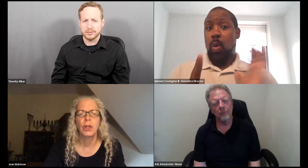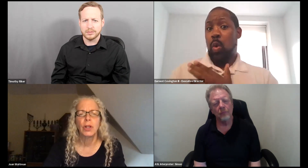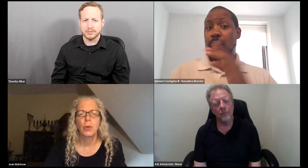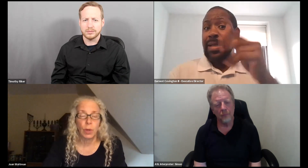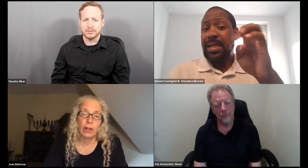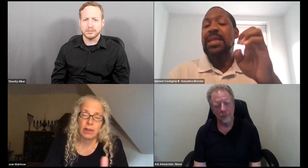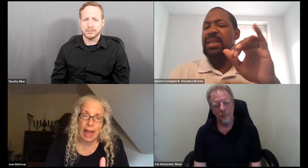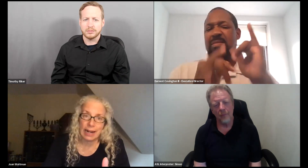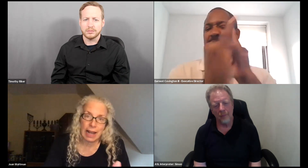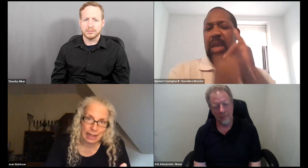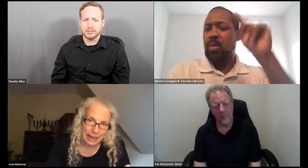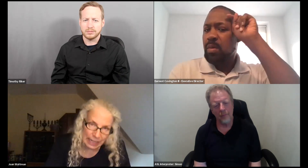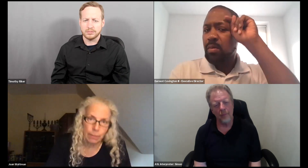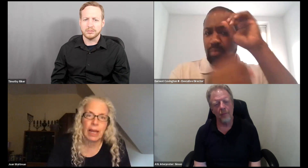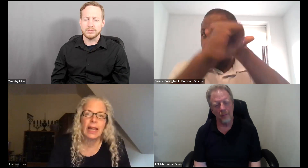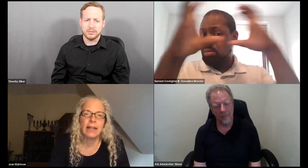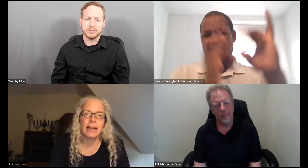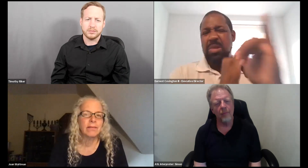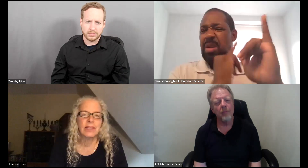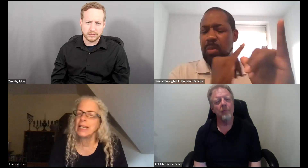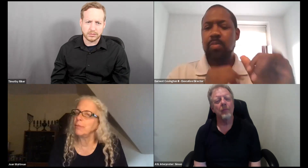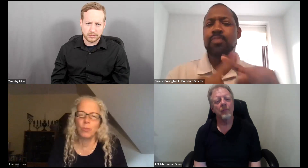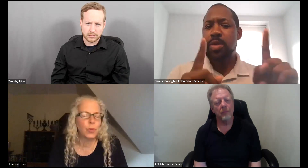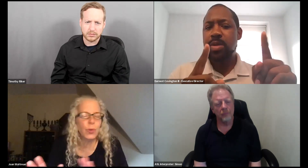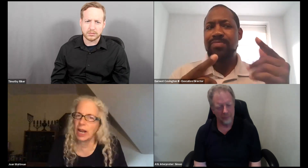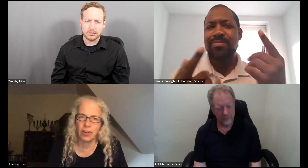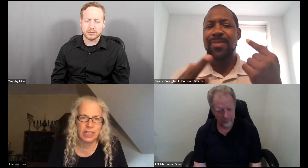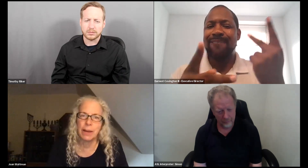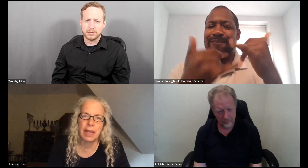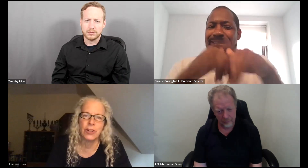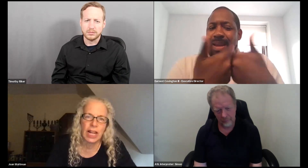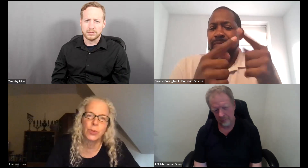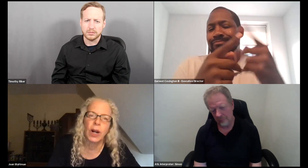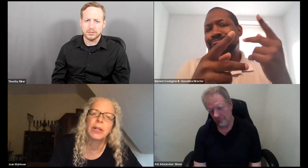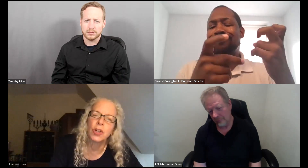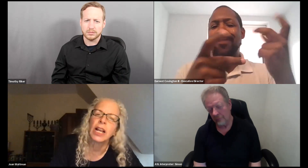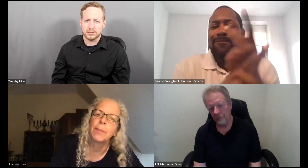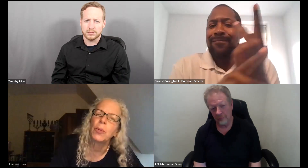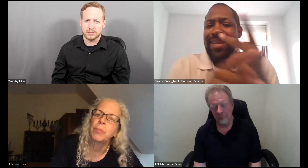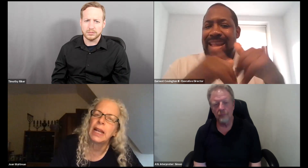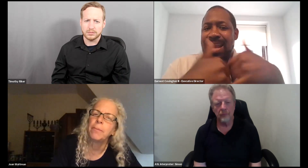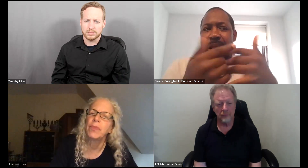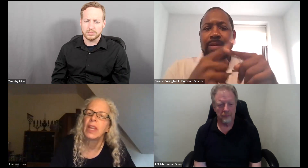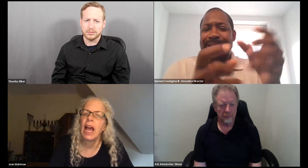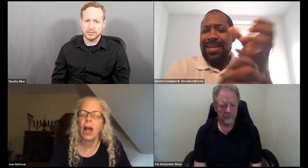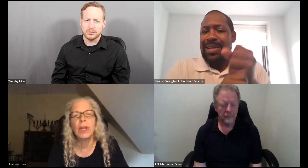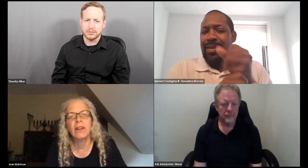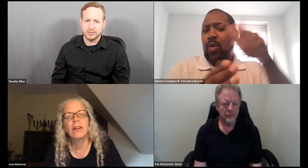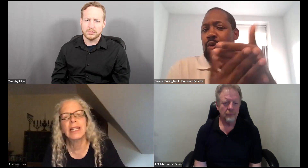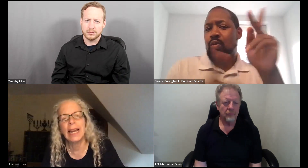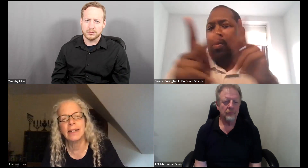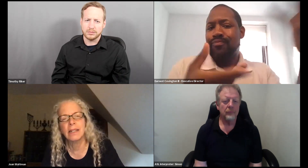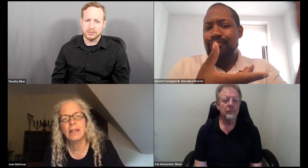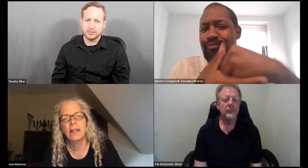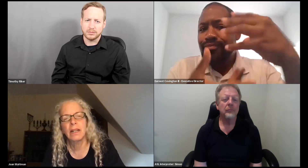to that theme. And Tim, you and I are on the same page, and that's what I've been talking about with Pam, how we